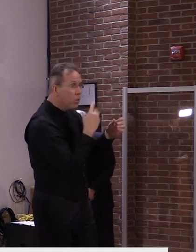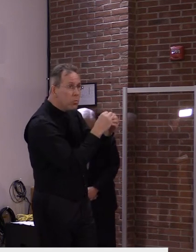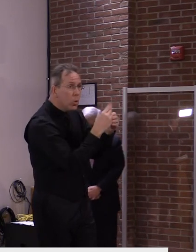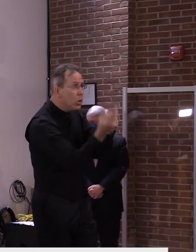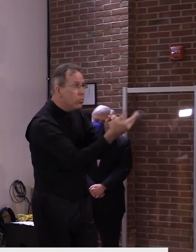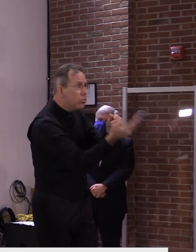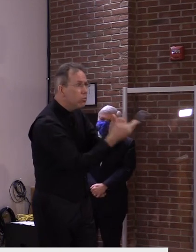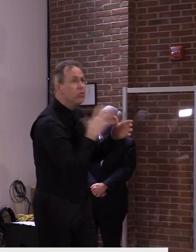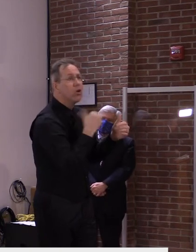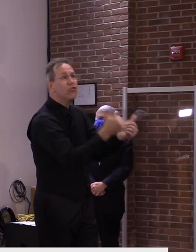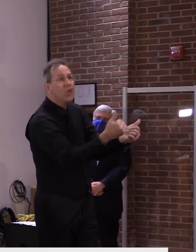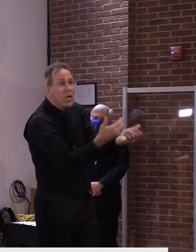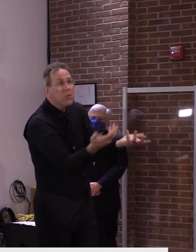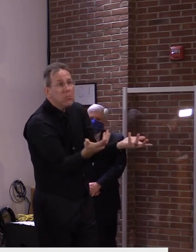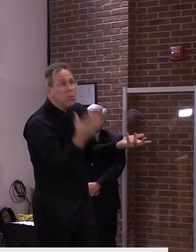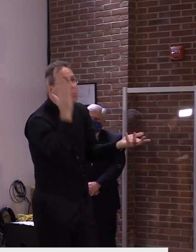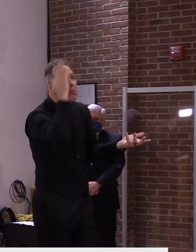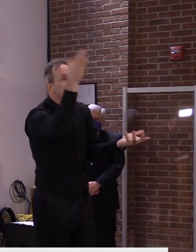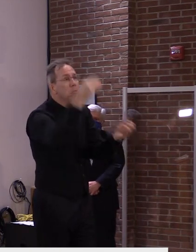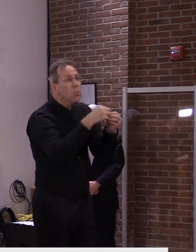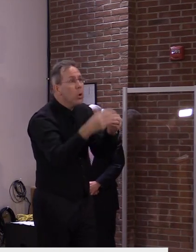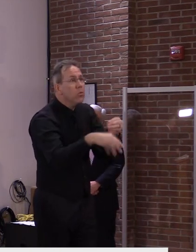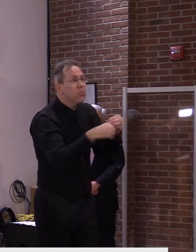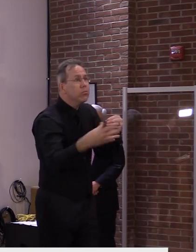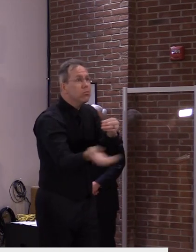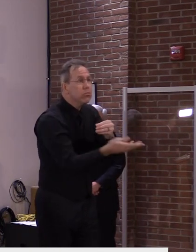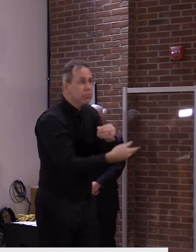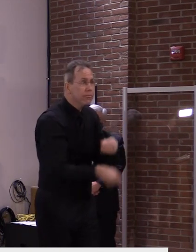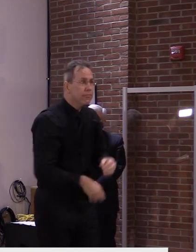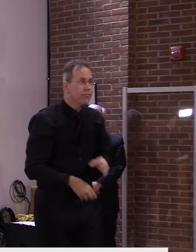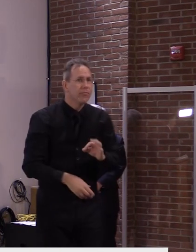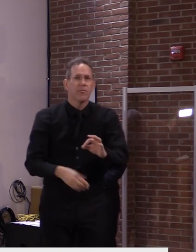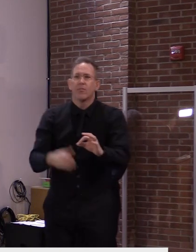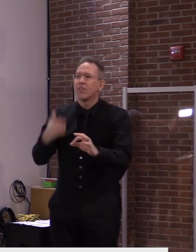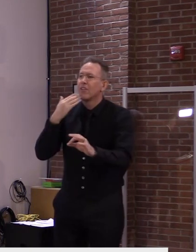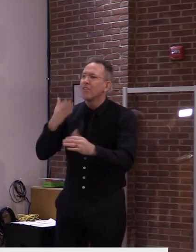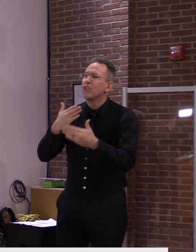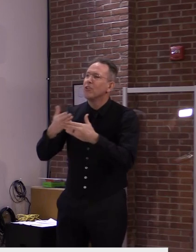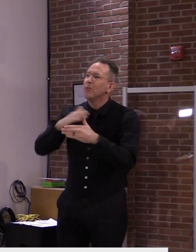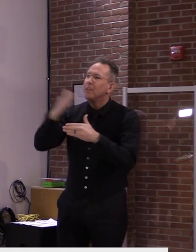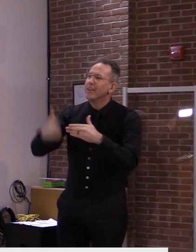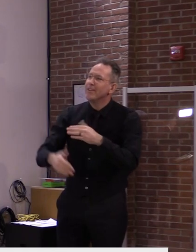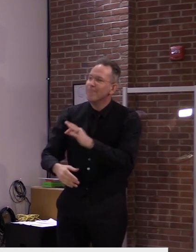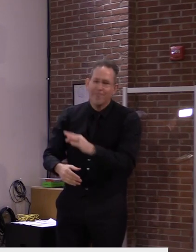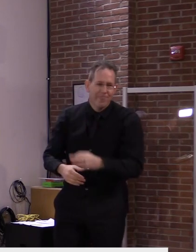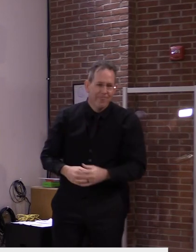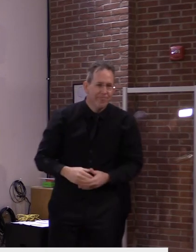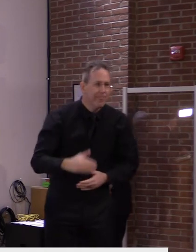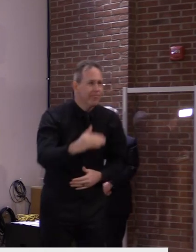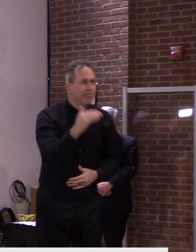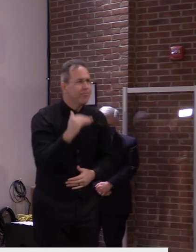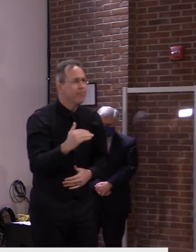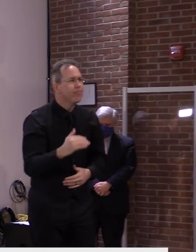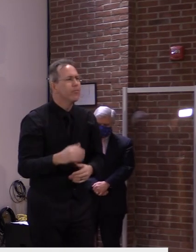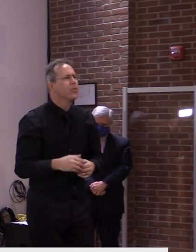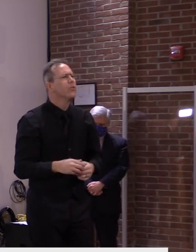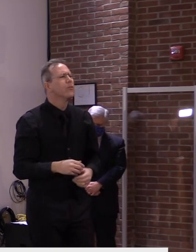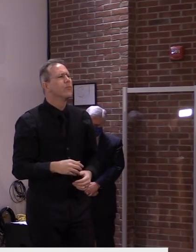Great. Thank you. Thank you, Governor. Appreciate it. Have a good weekend. Greg, the County Courier.